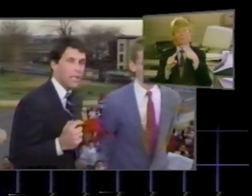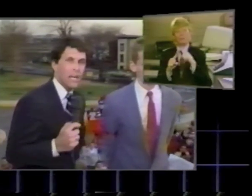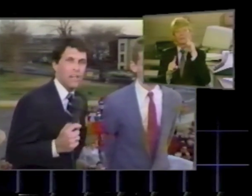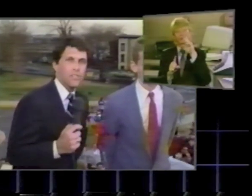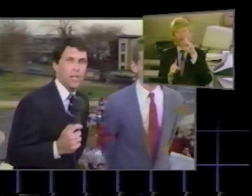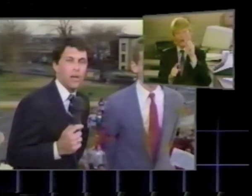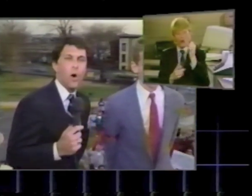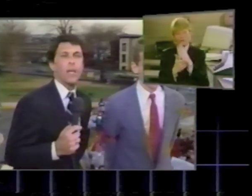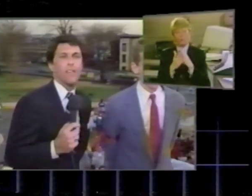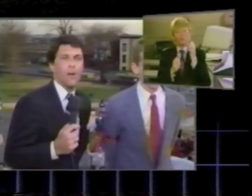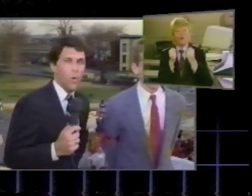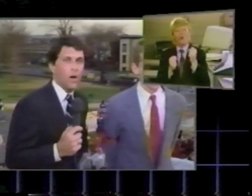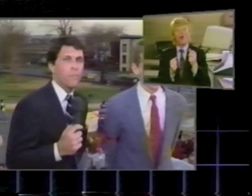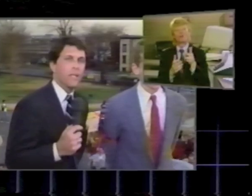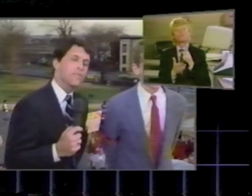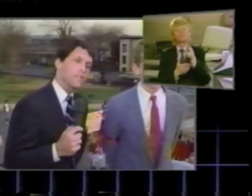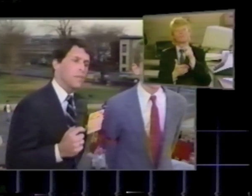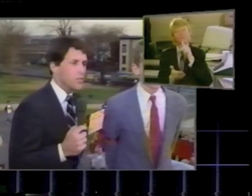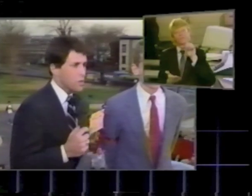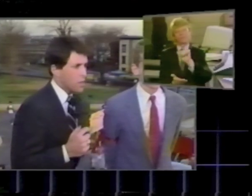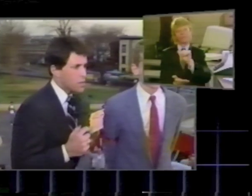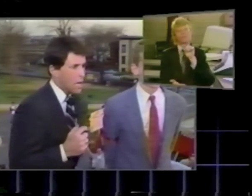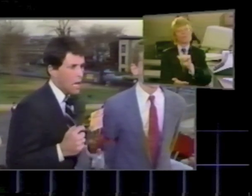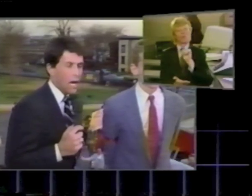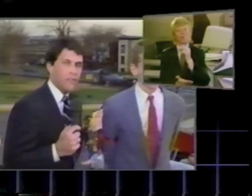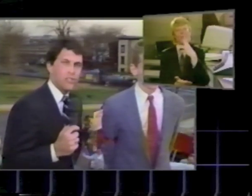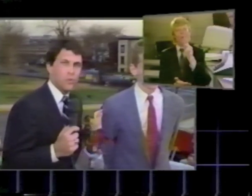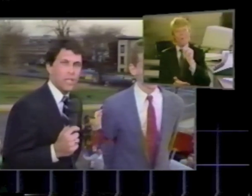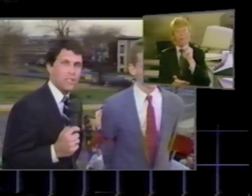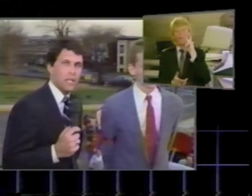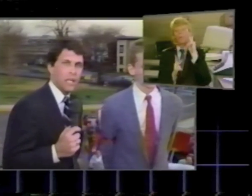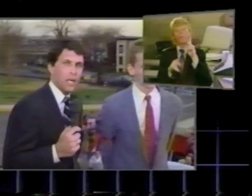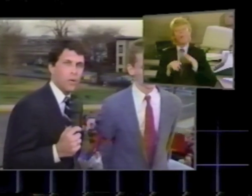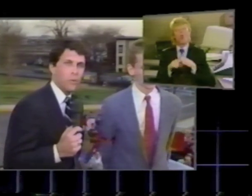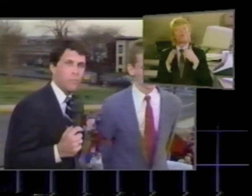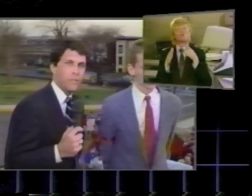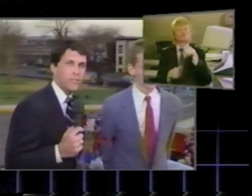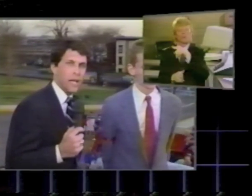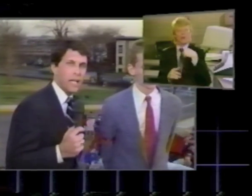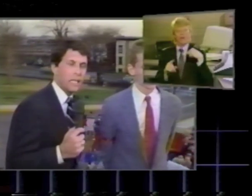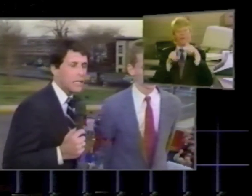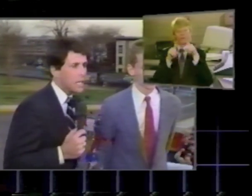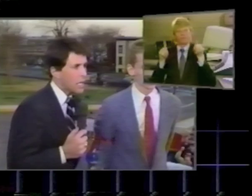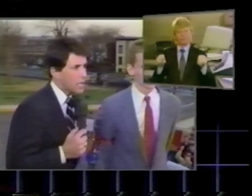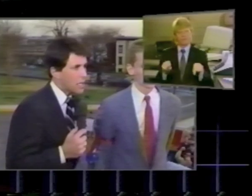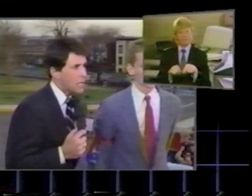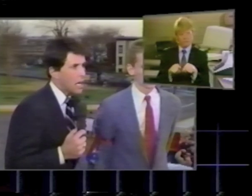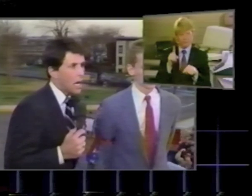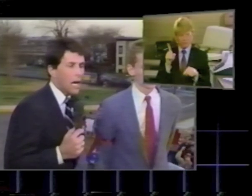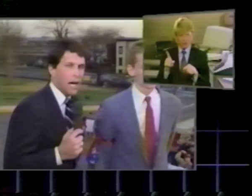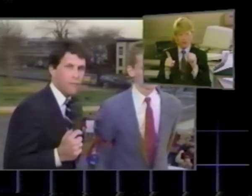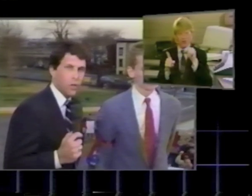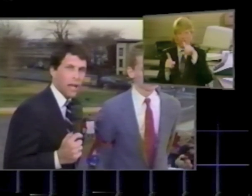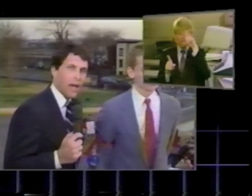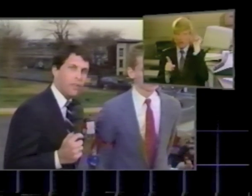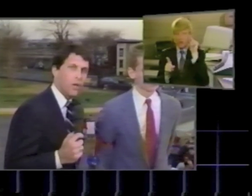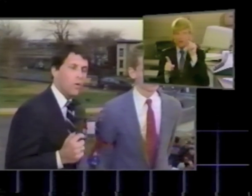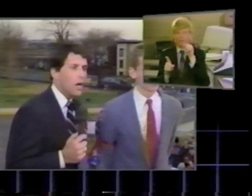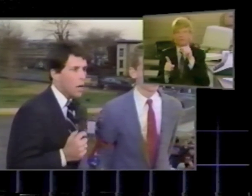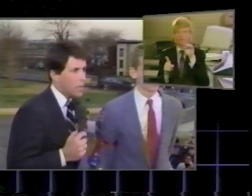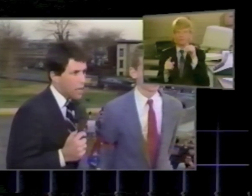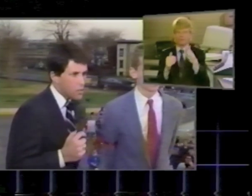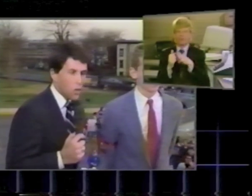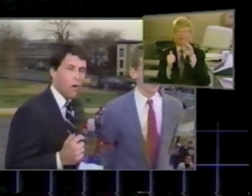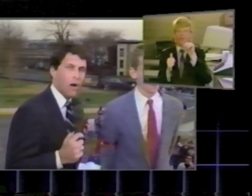cars, some of the cars honking their horn because the demonstrators on the street here beside Gallaudet on Florida